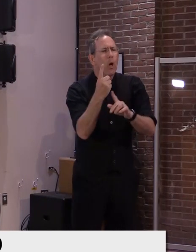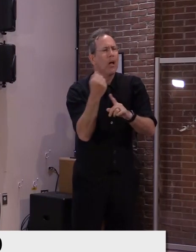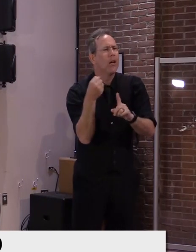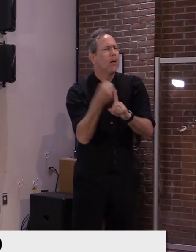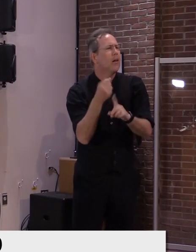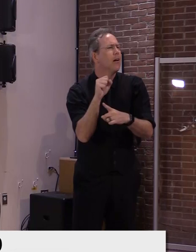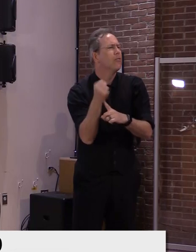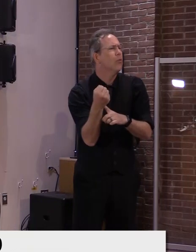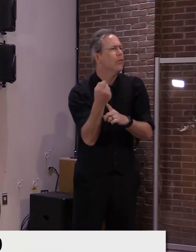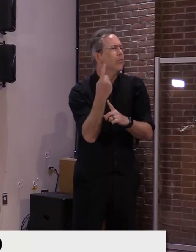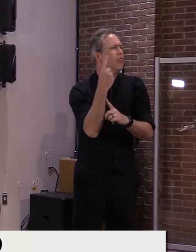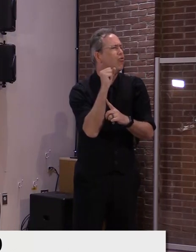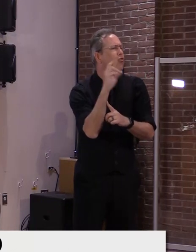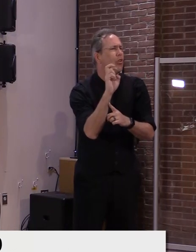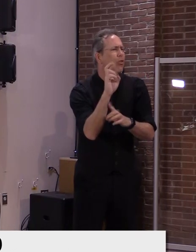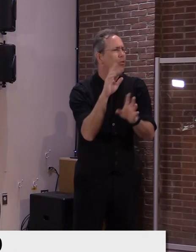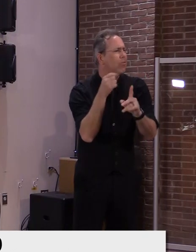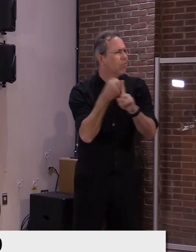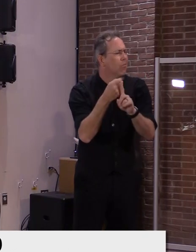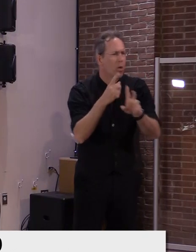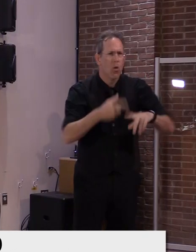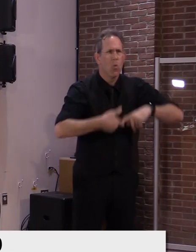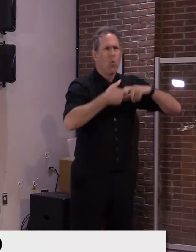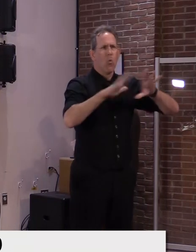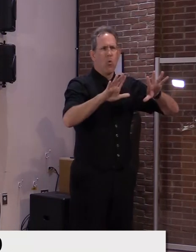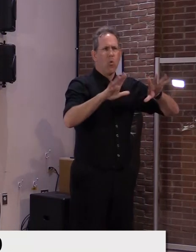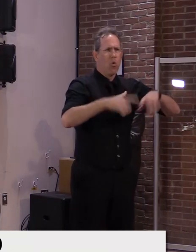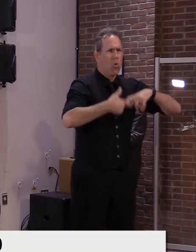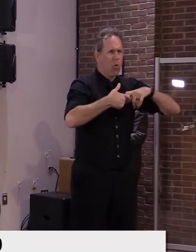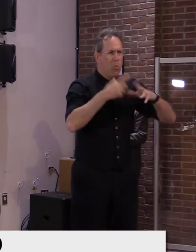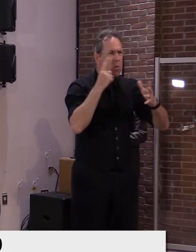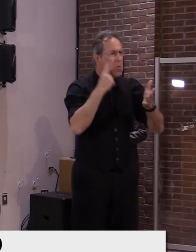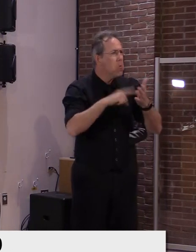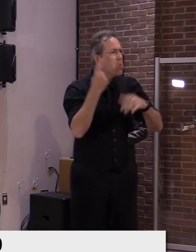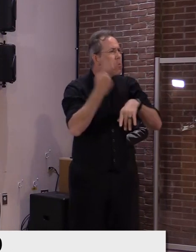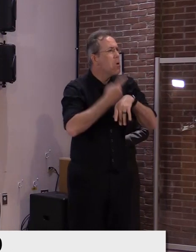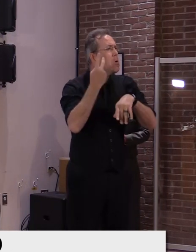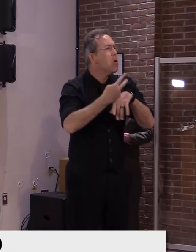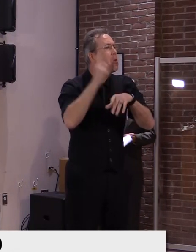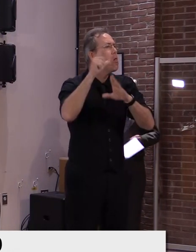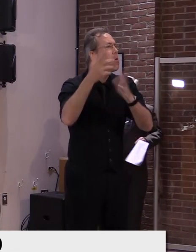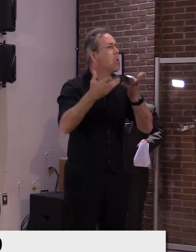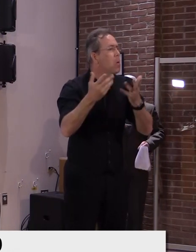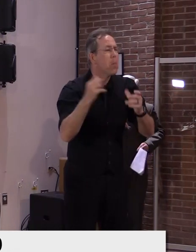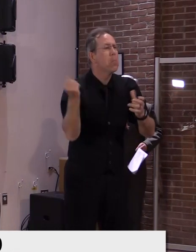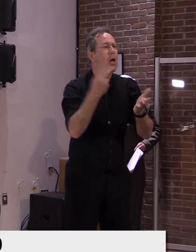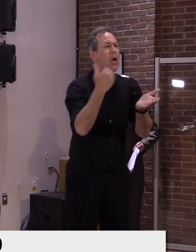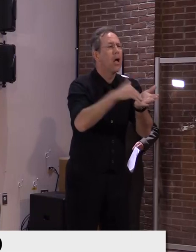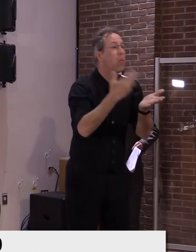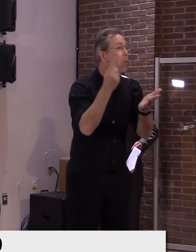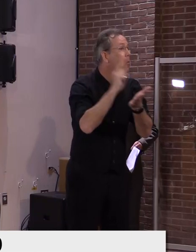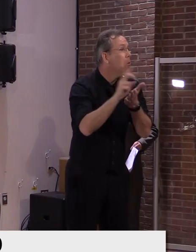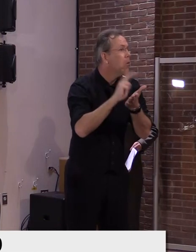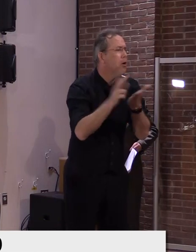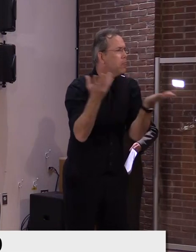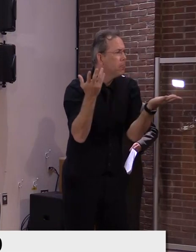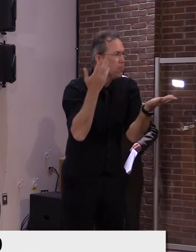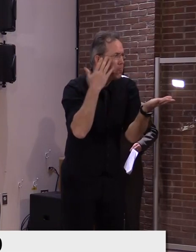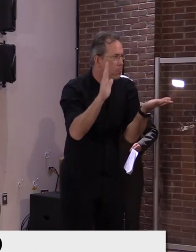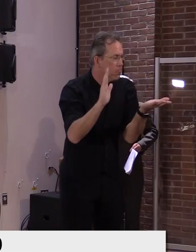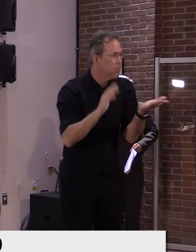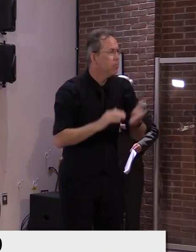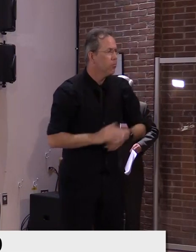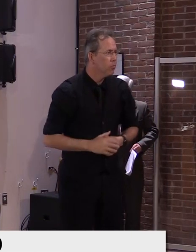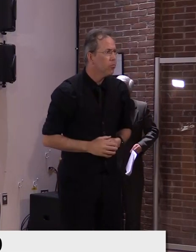is likely to be a matter of days, not weeks. So with that, on supply,